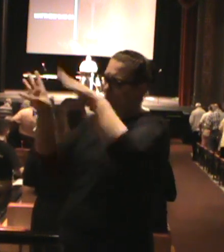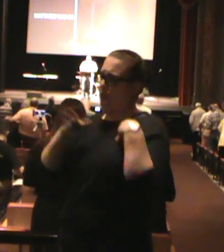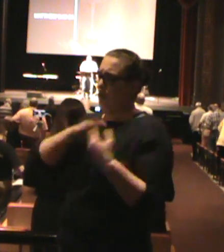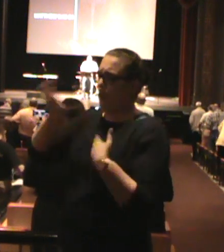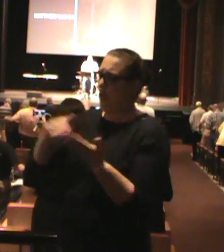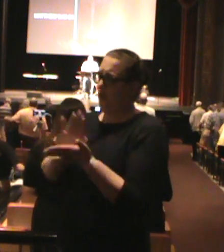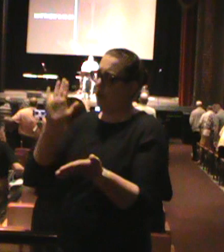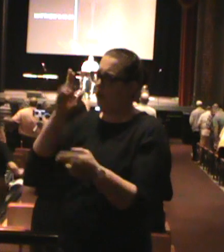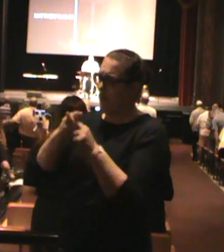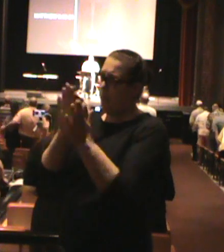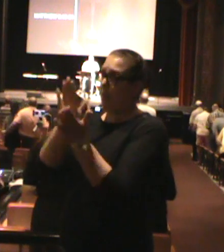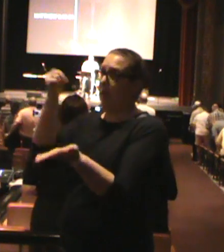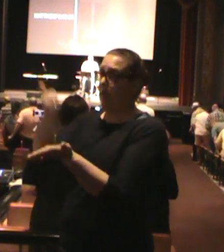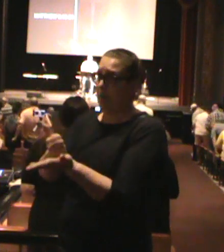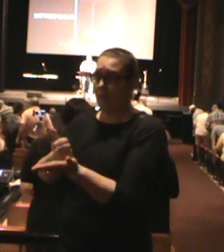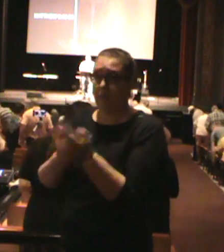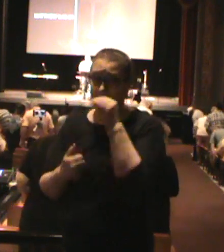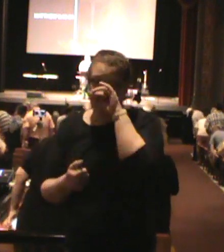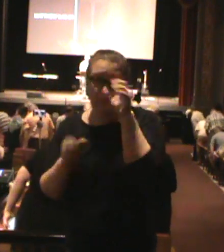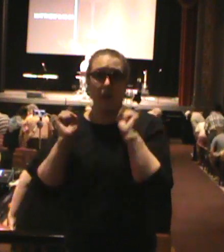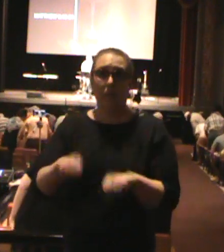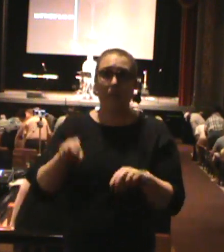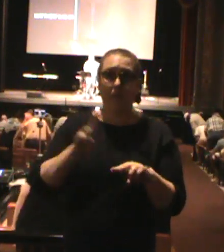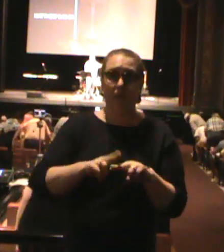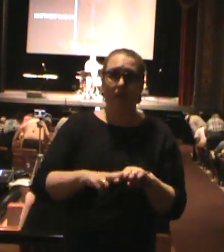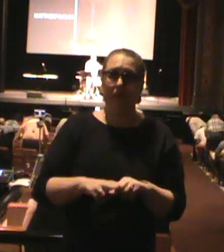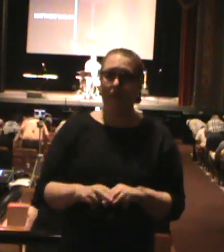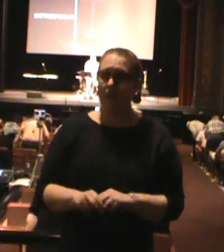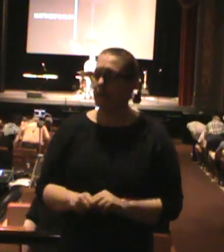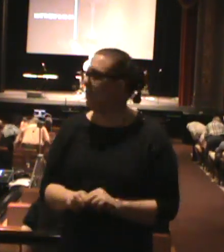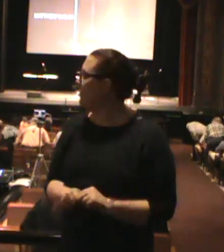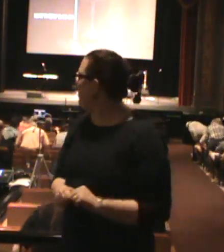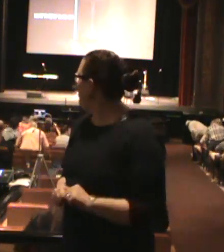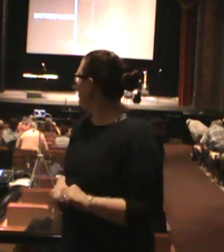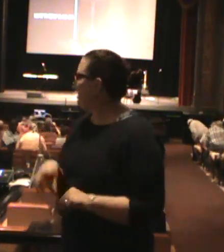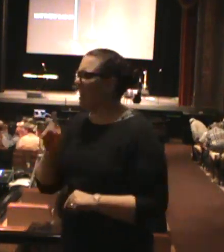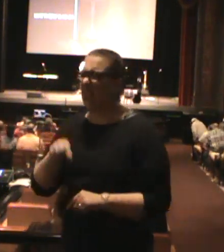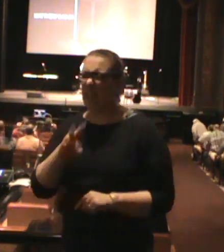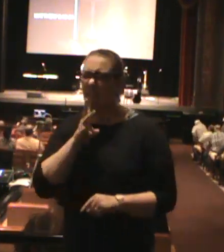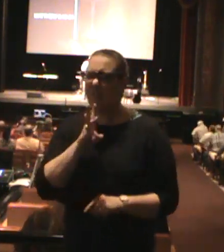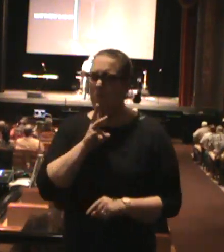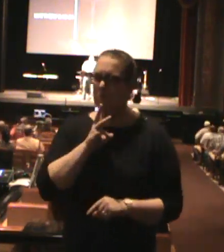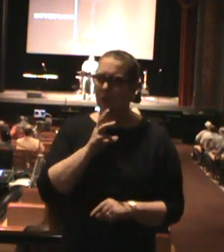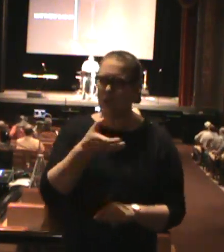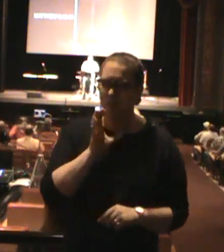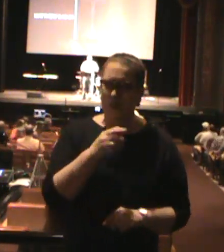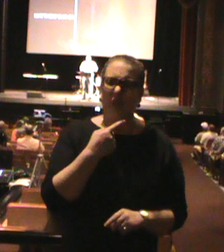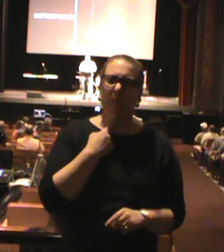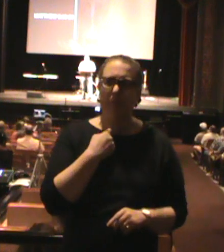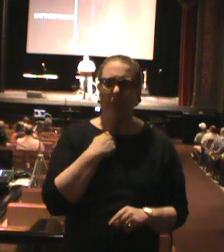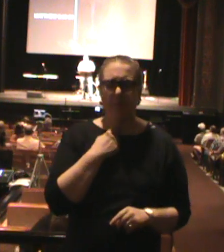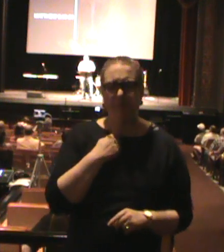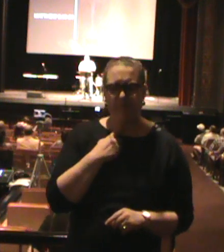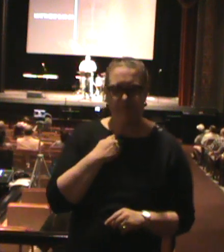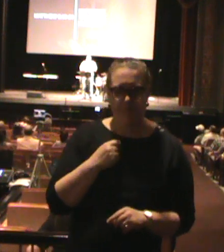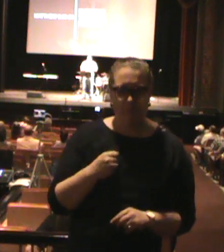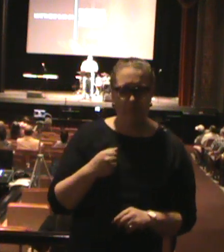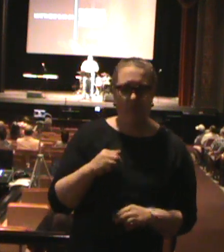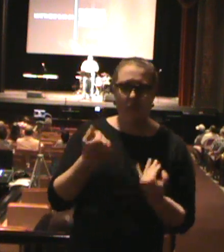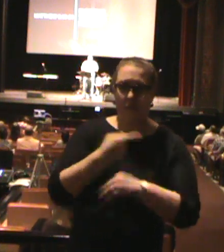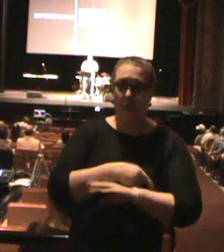name, amen. Can y'all bring me a bottle of water? I have titled today's